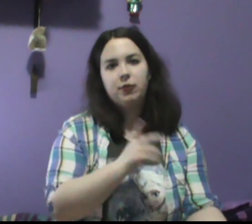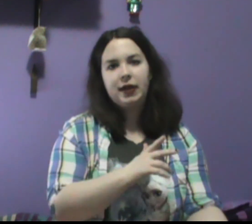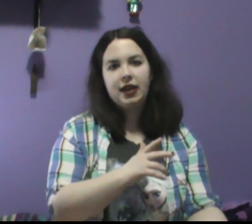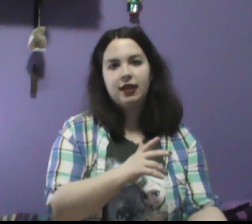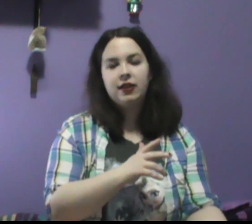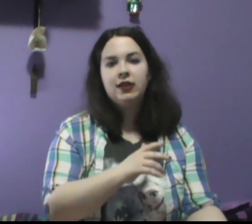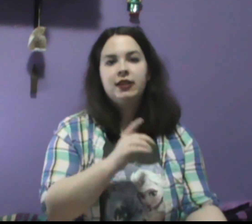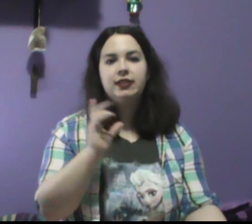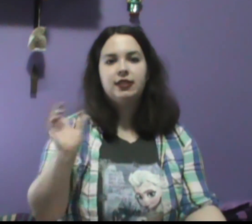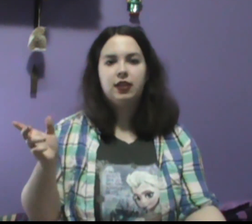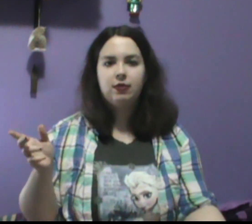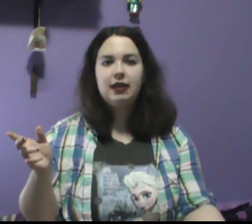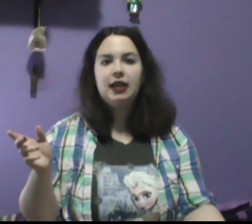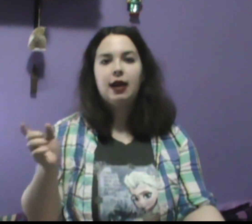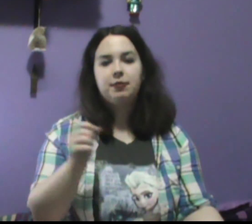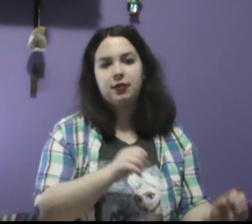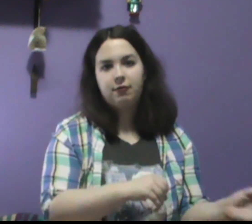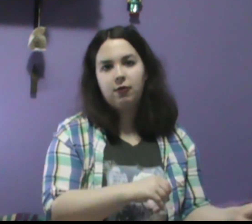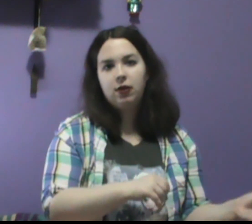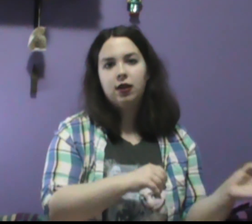Black, Season 3, Episode 4,